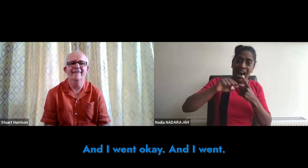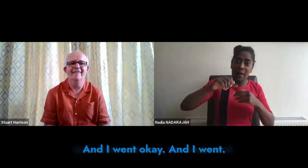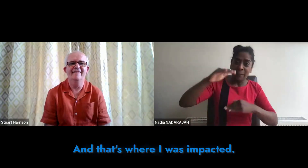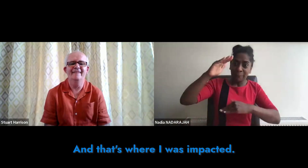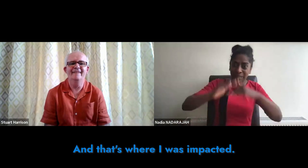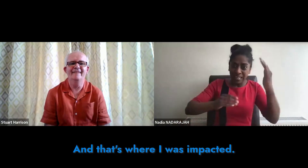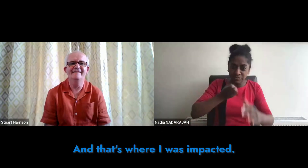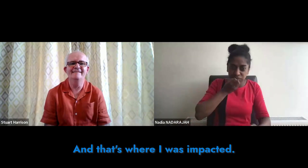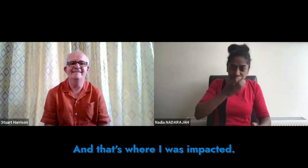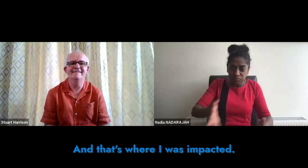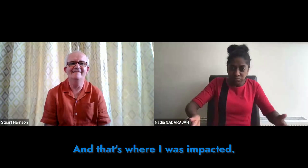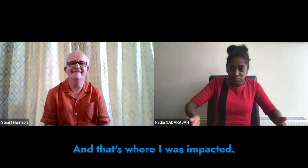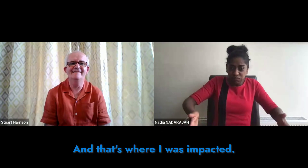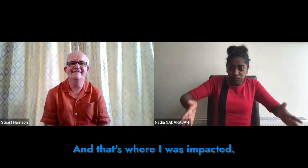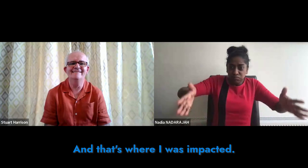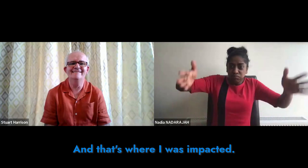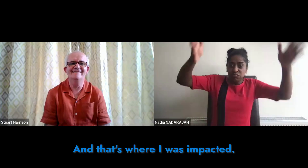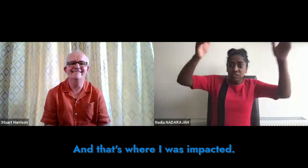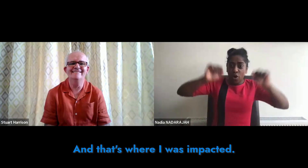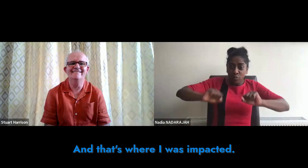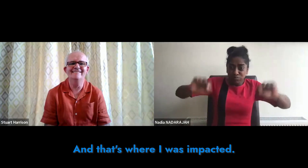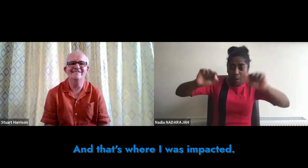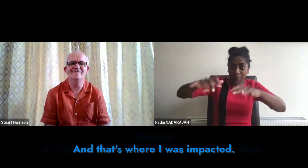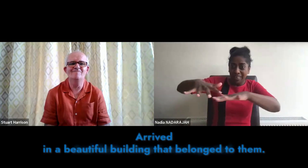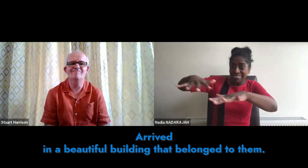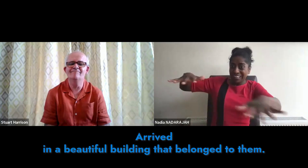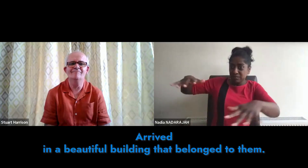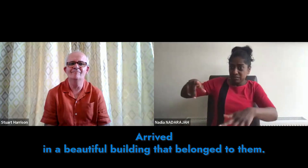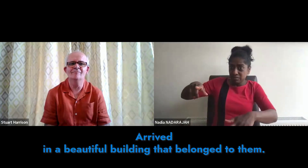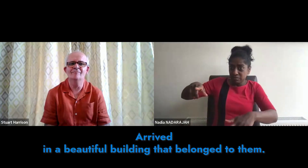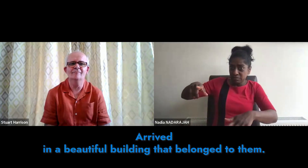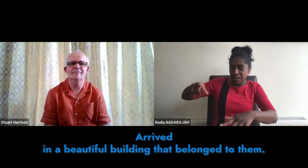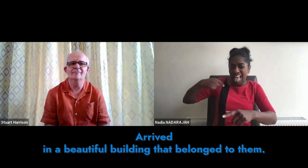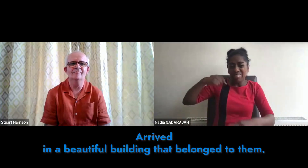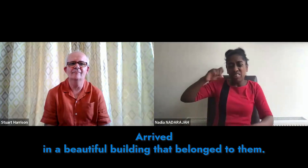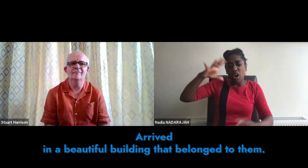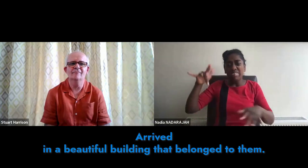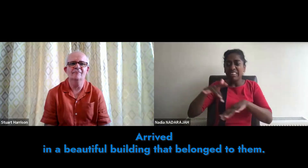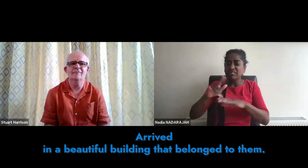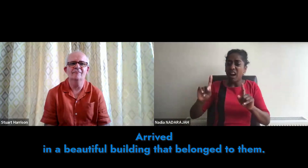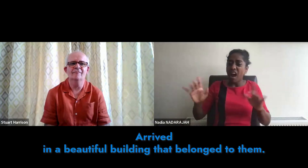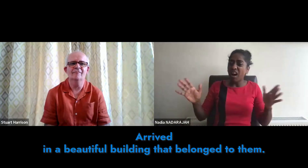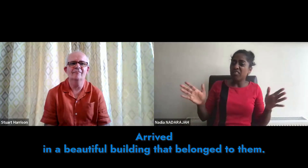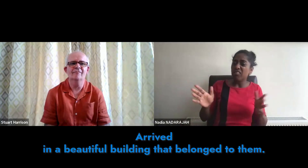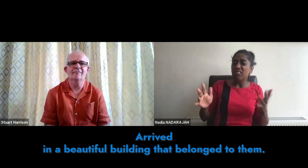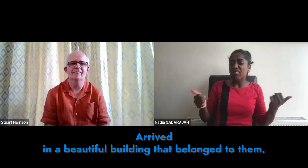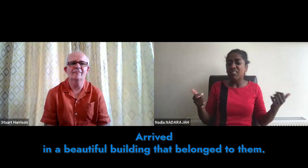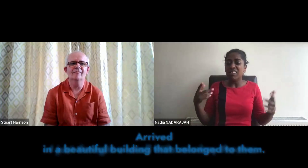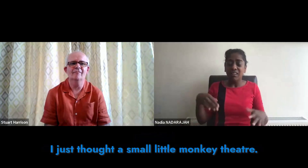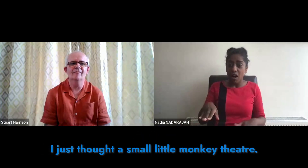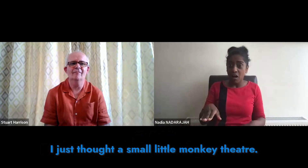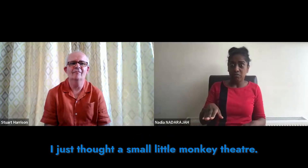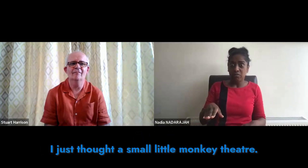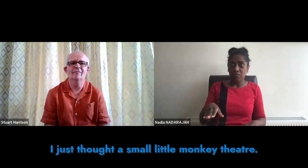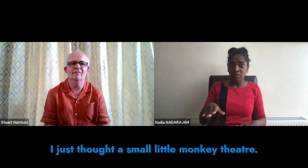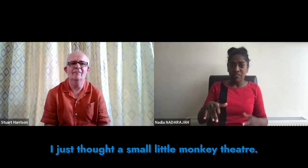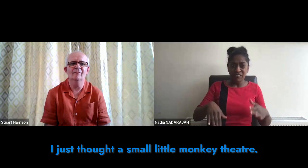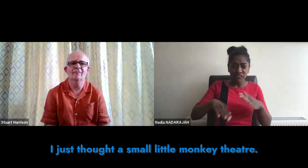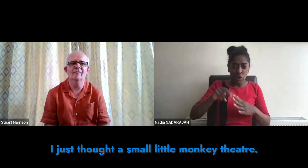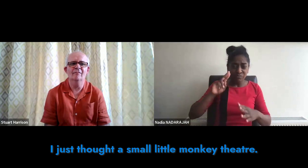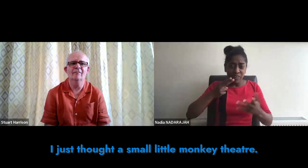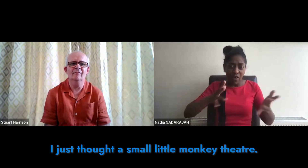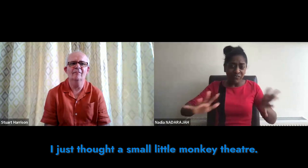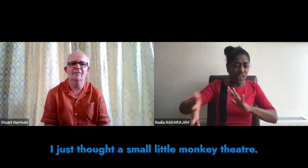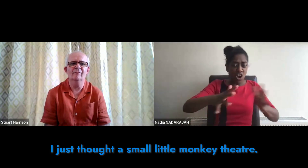went, and that's where I was impacted. Arrived in a beautiful building that belonged to them. I just thought a